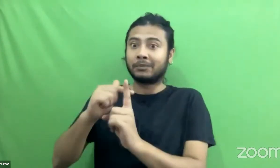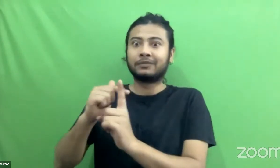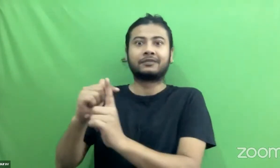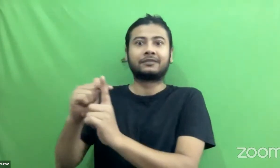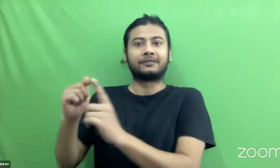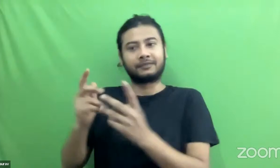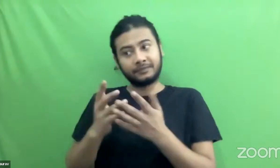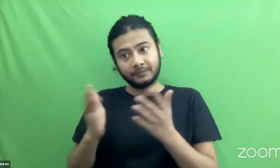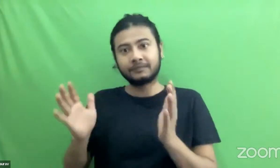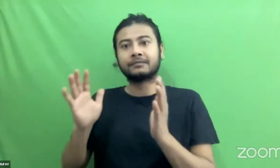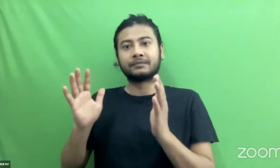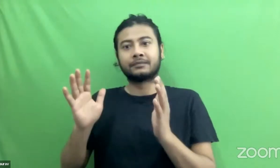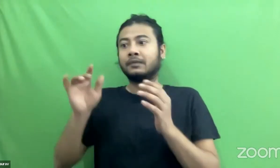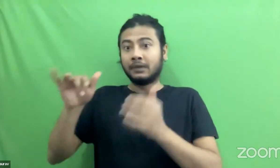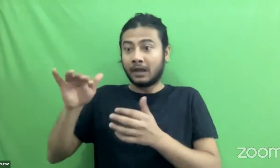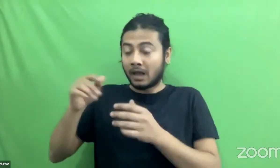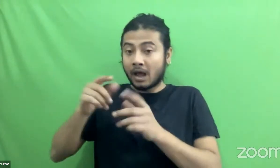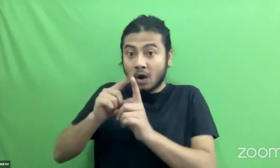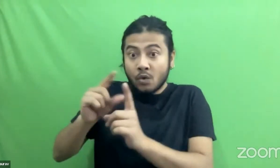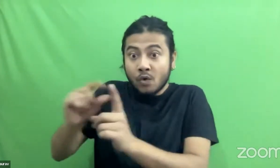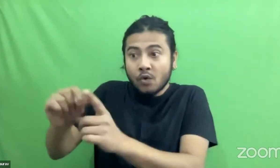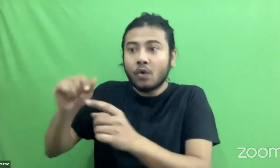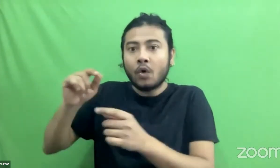whether in this life or in life afterwards.